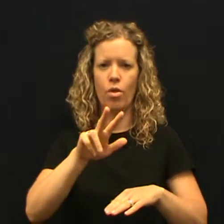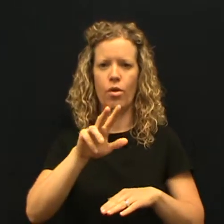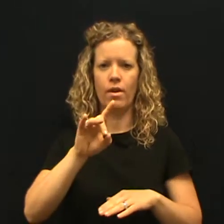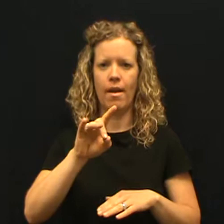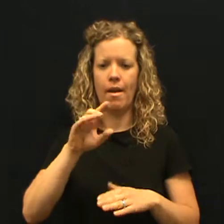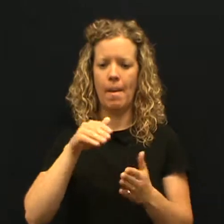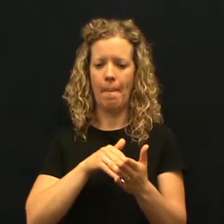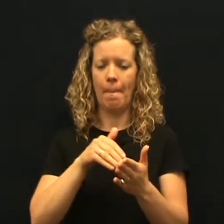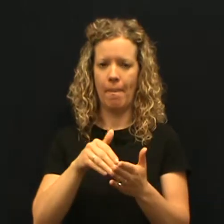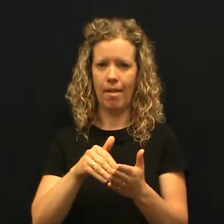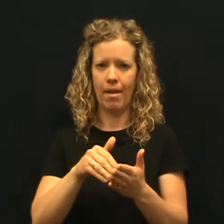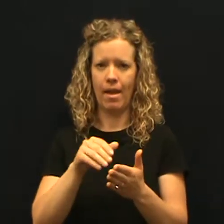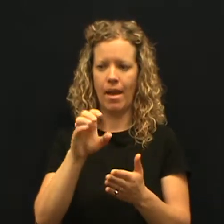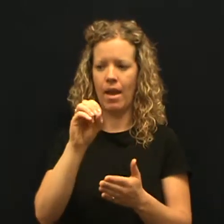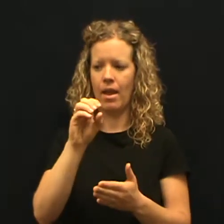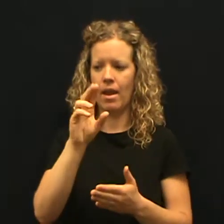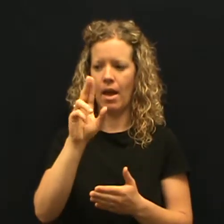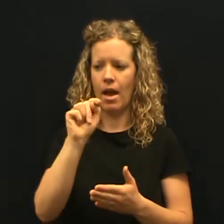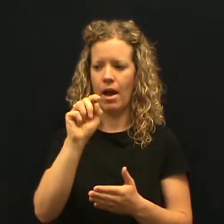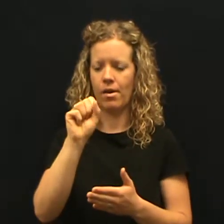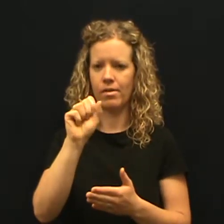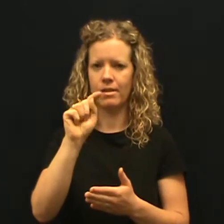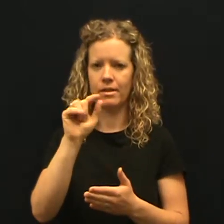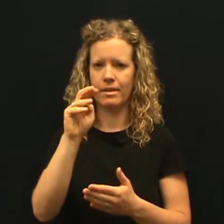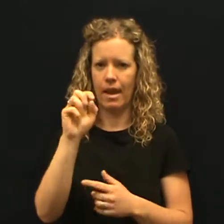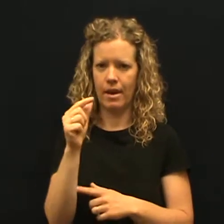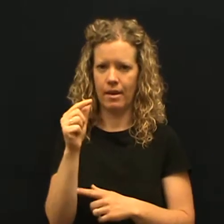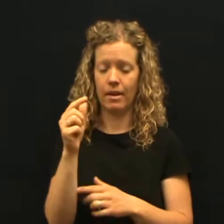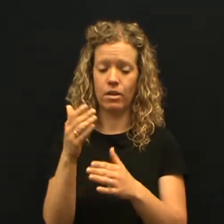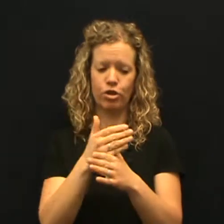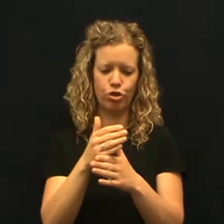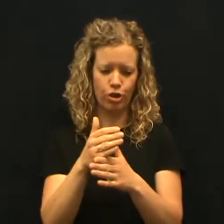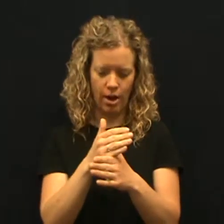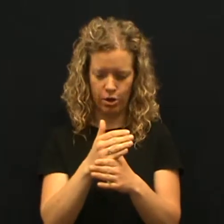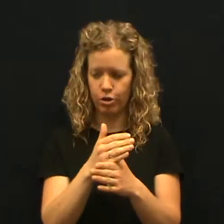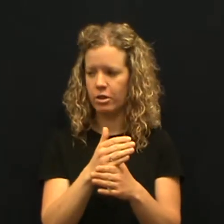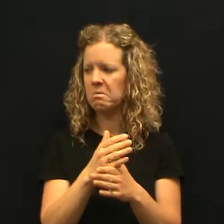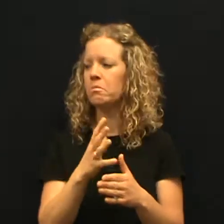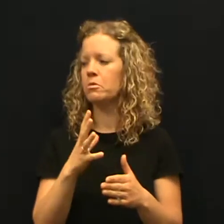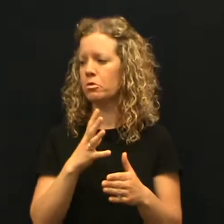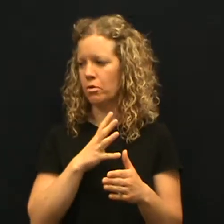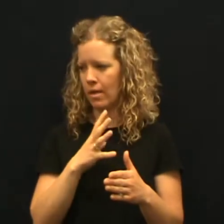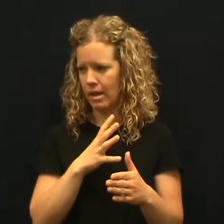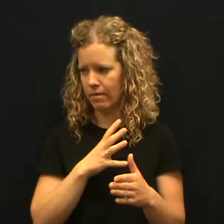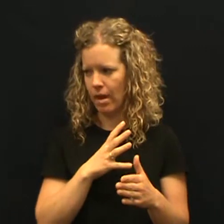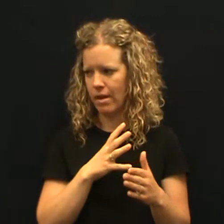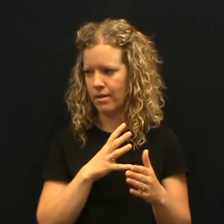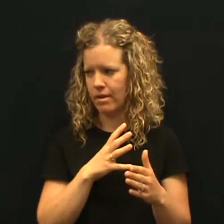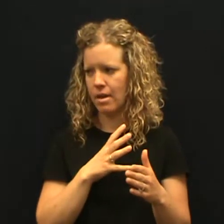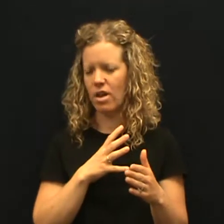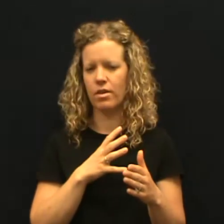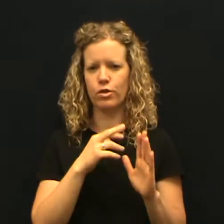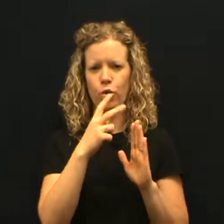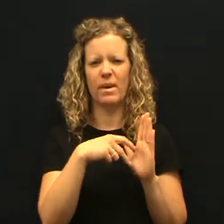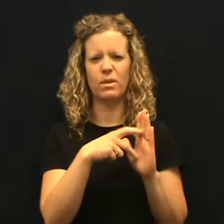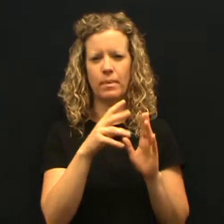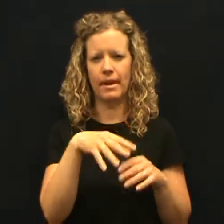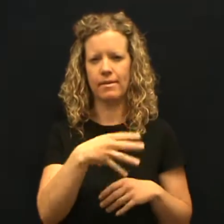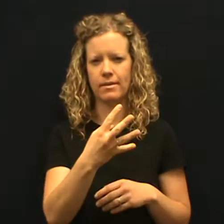shares. So we're going to be issuing 7,600,000 shares of its 1 cent par value common stock.